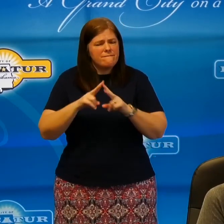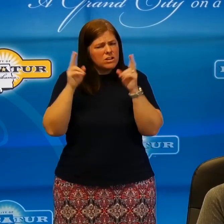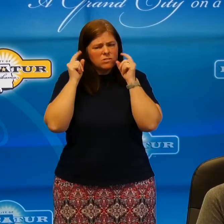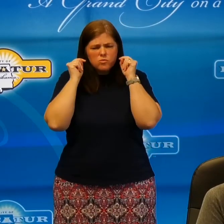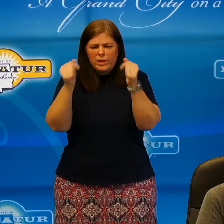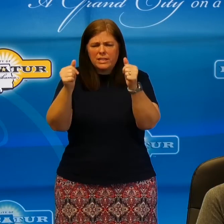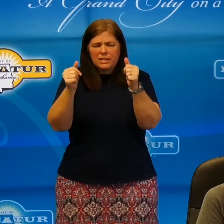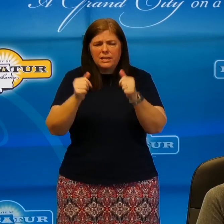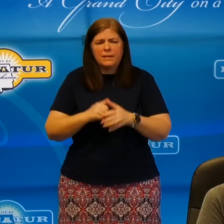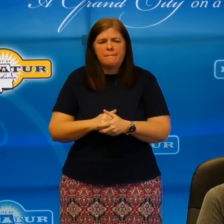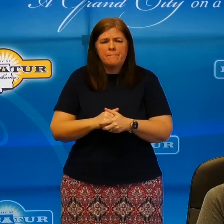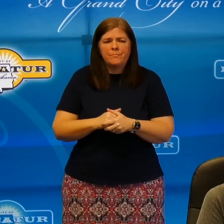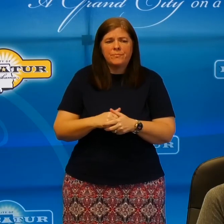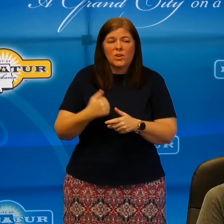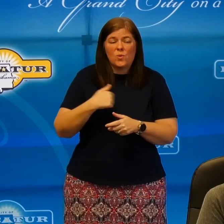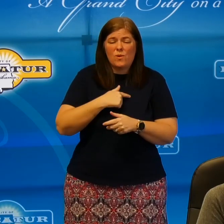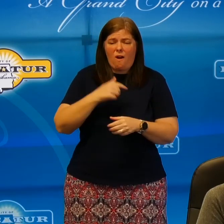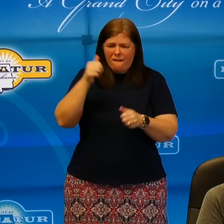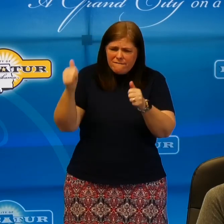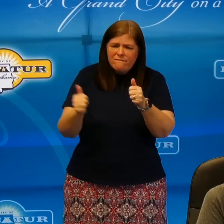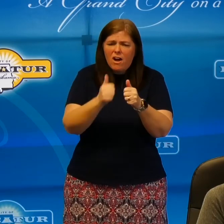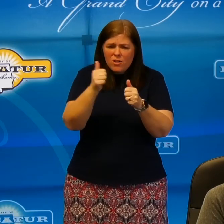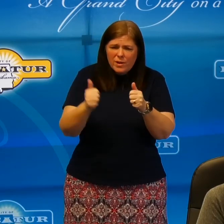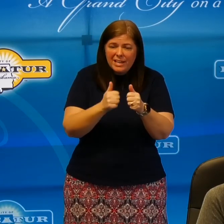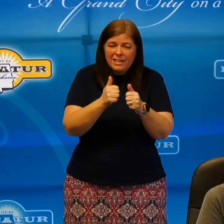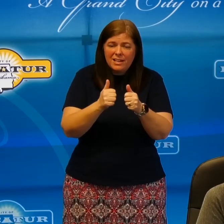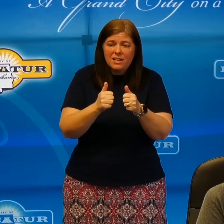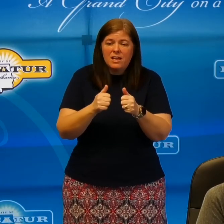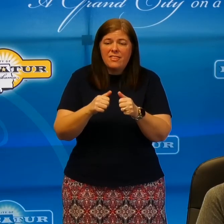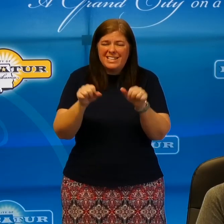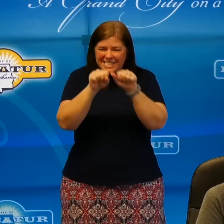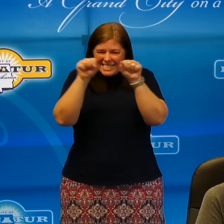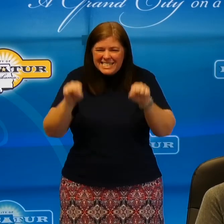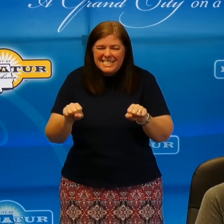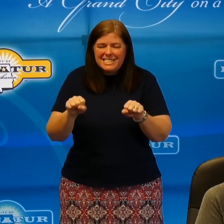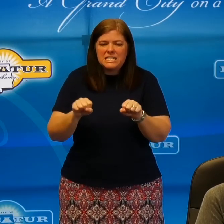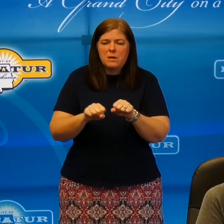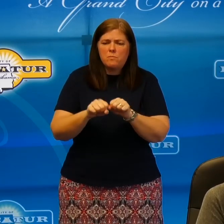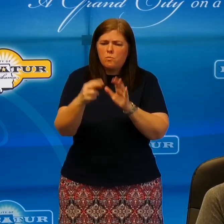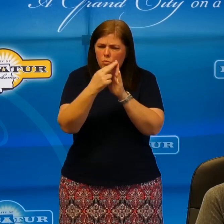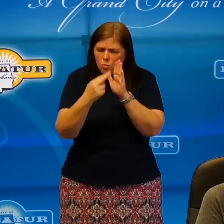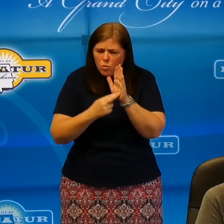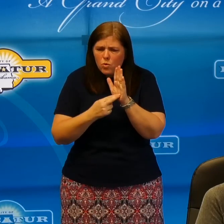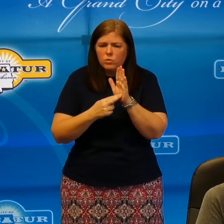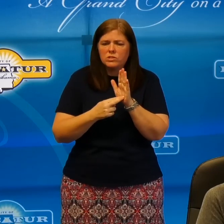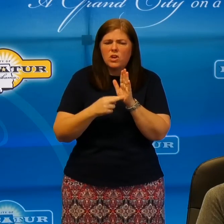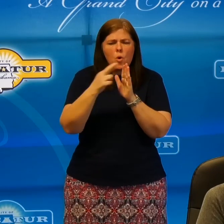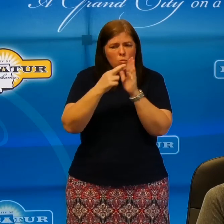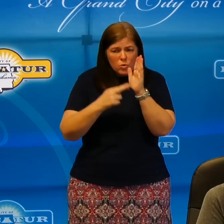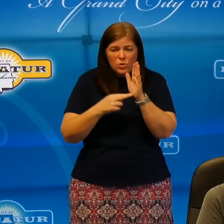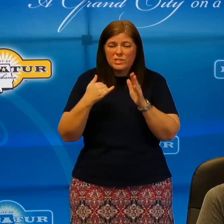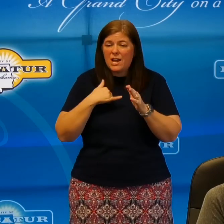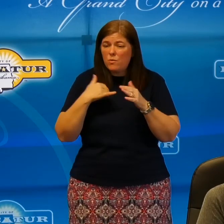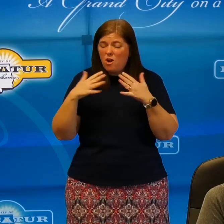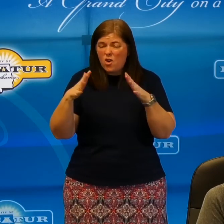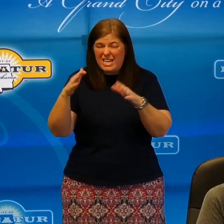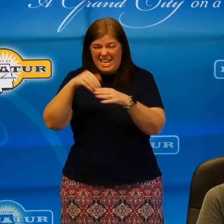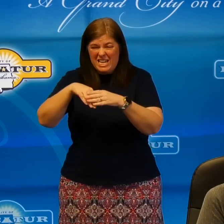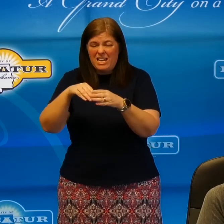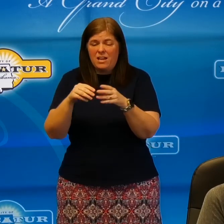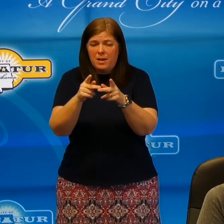quickly. We are following our system guidelines, guidelines that we already have in place to take